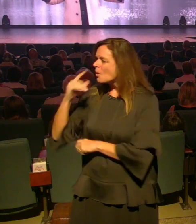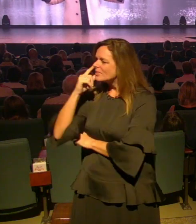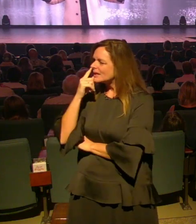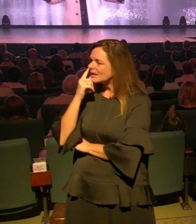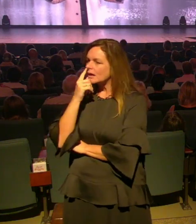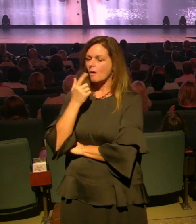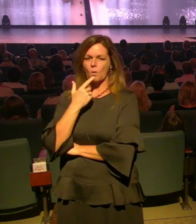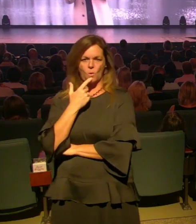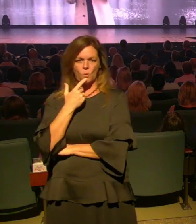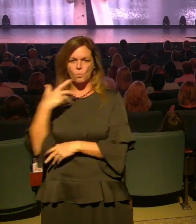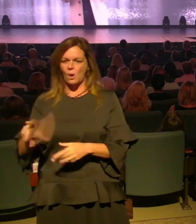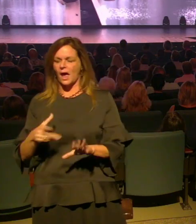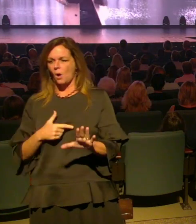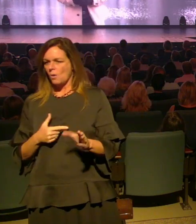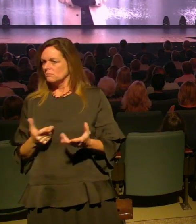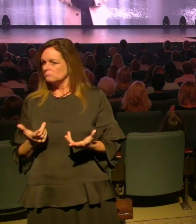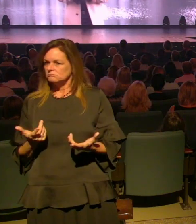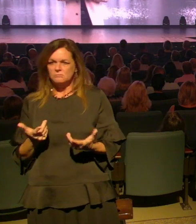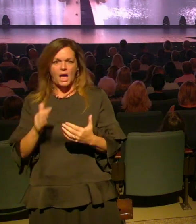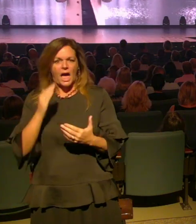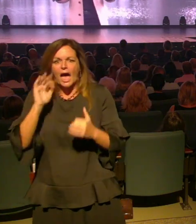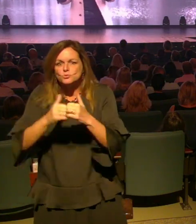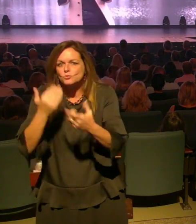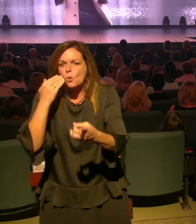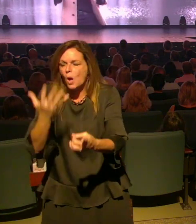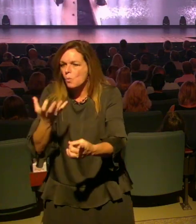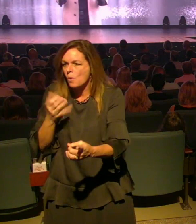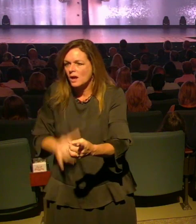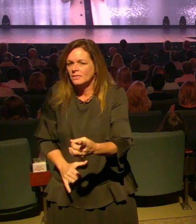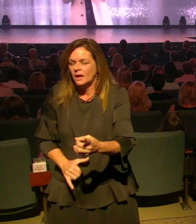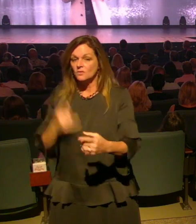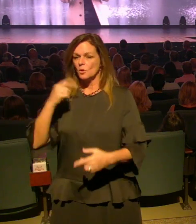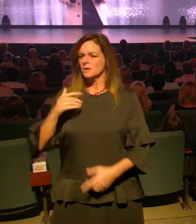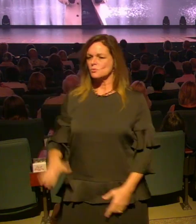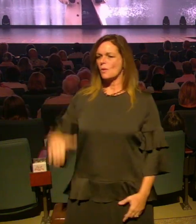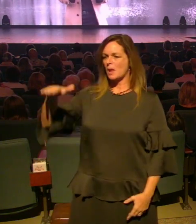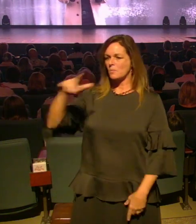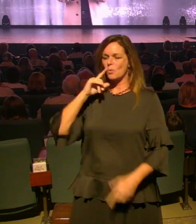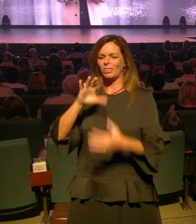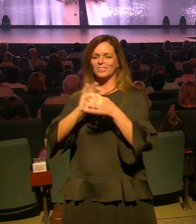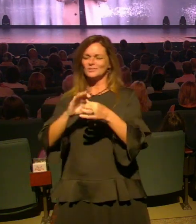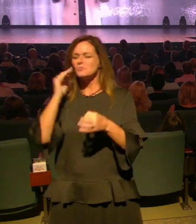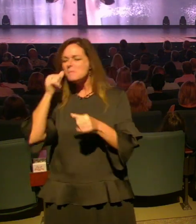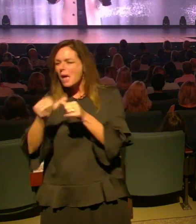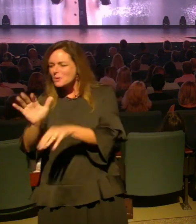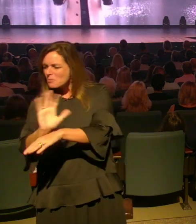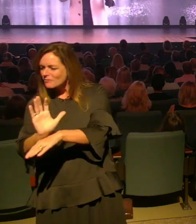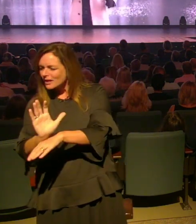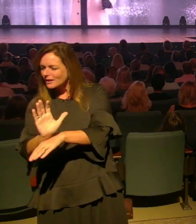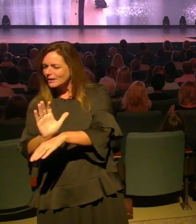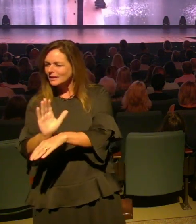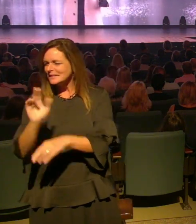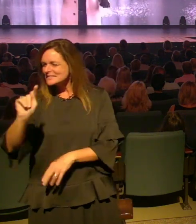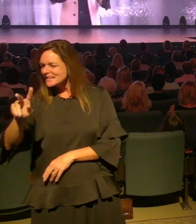for. For me, when I was a kid, the greatest gift had to do with Star Trek. Star Trek was the best show on TV, and